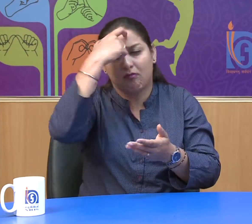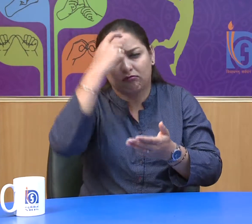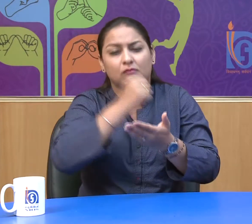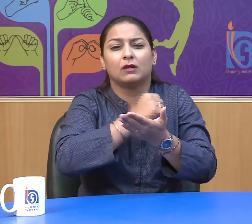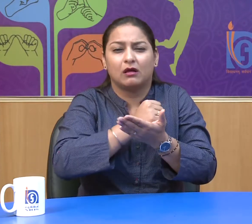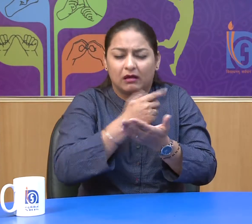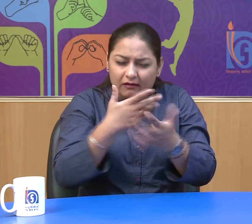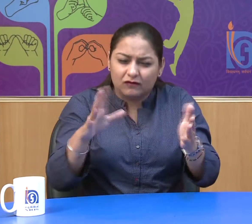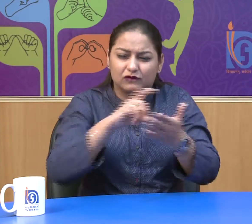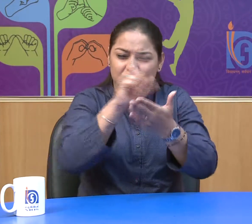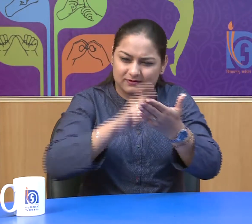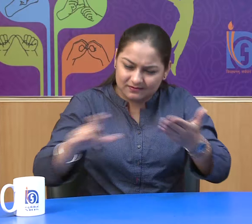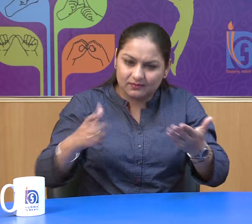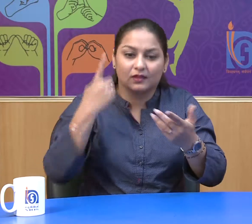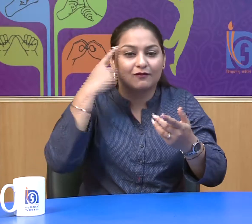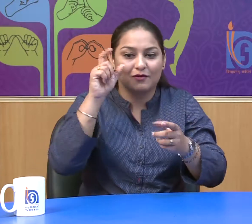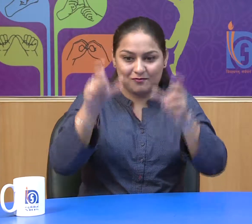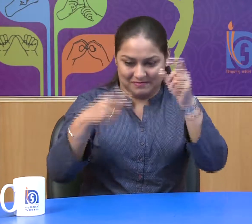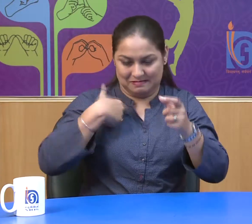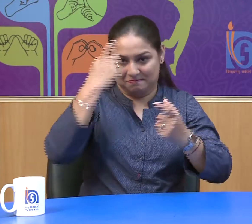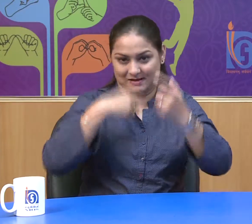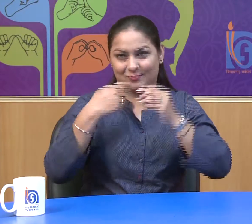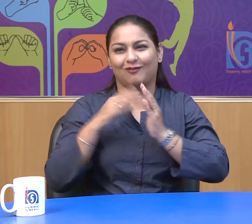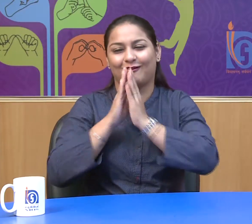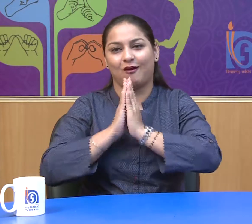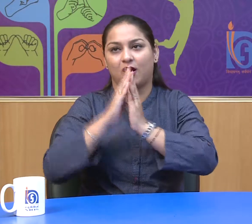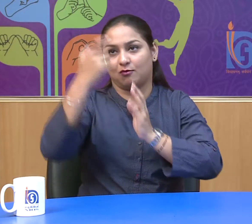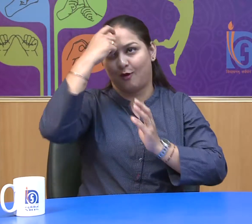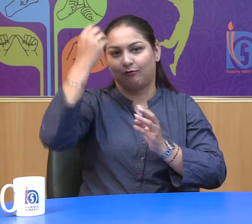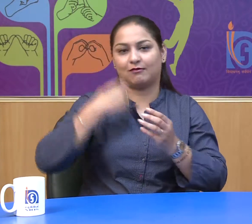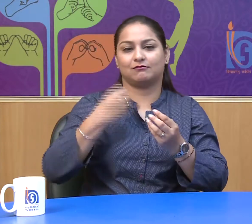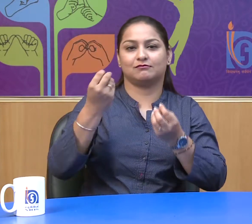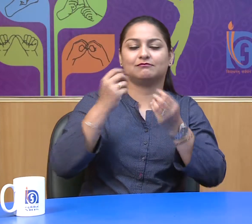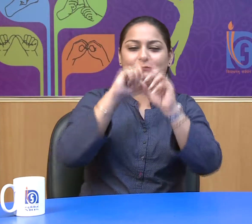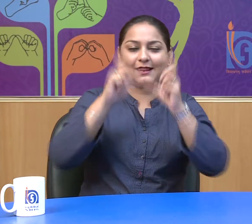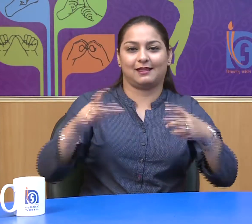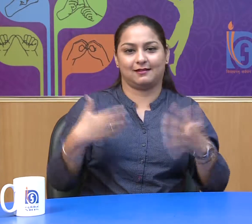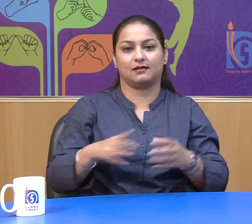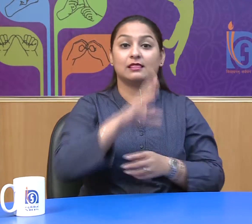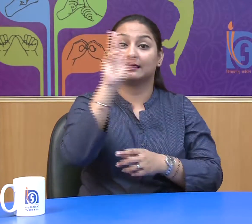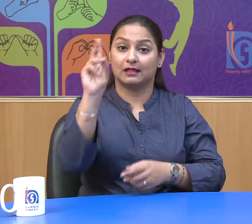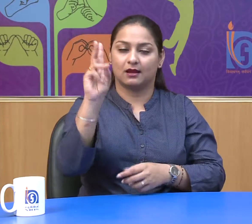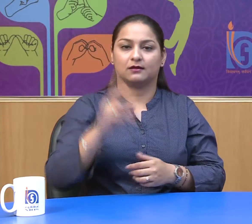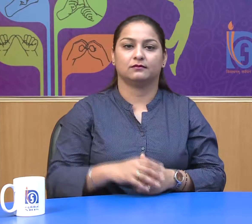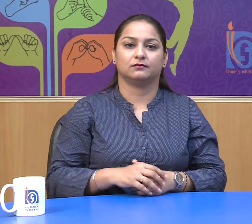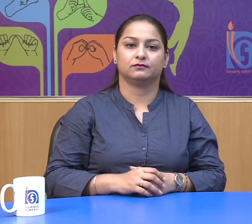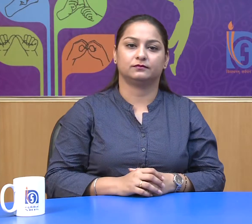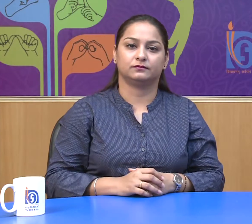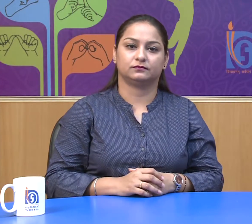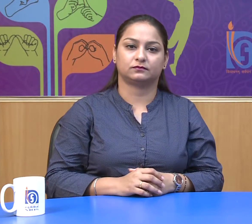problems of the devotees. The third important feature of bhakti was an